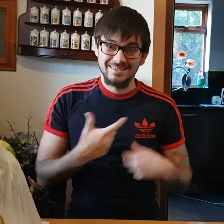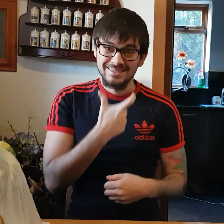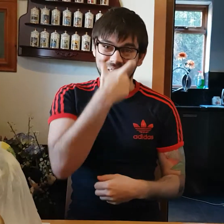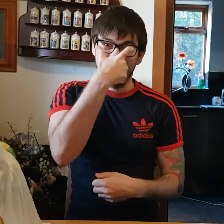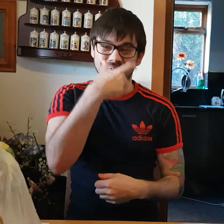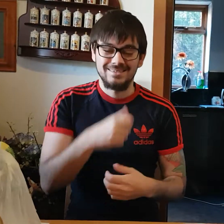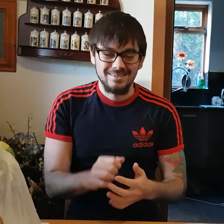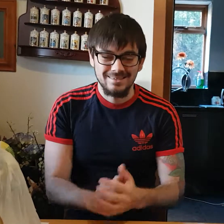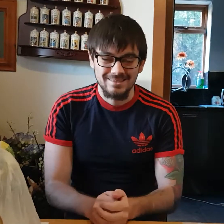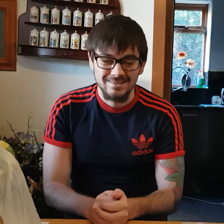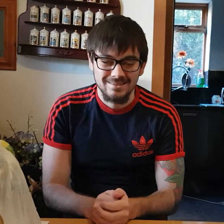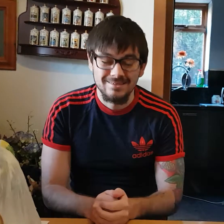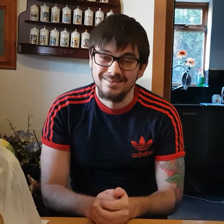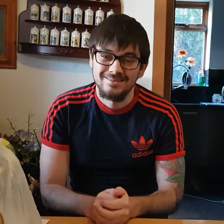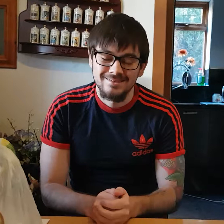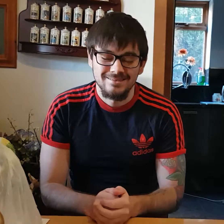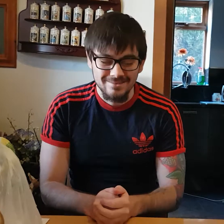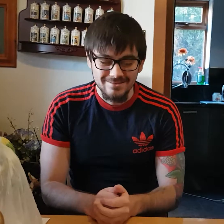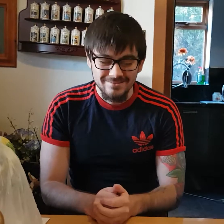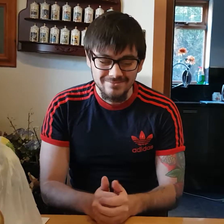But my mum was surprised.